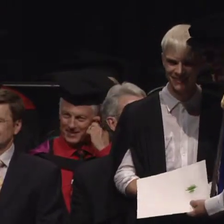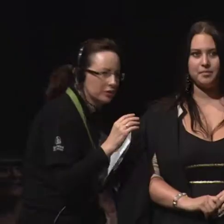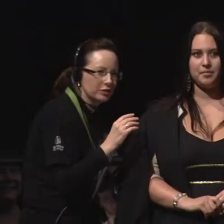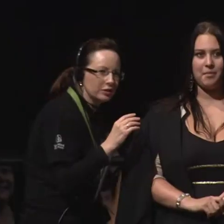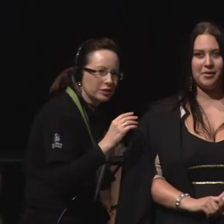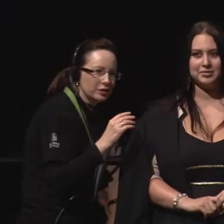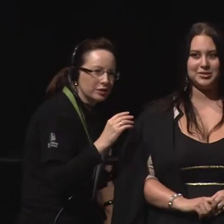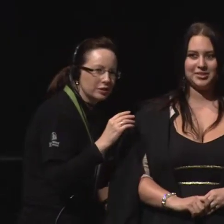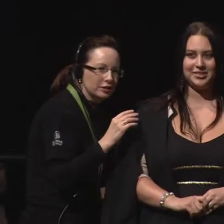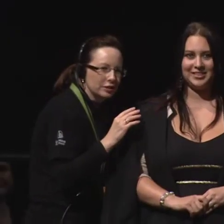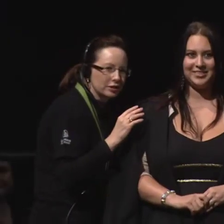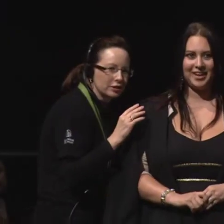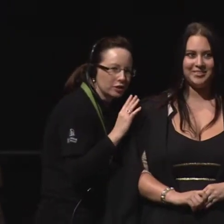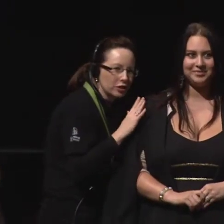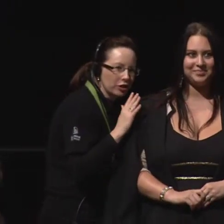Nikita Krikoff.